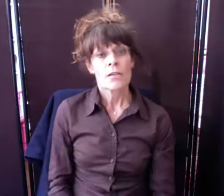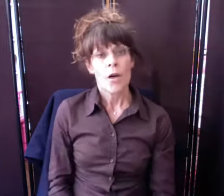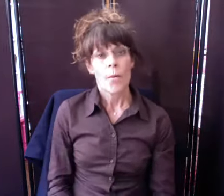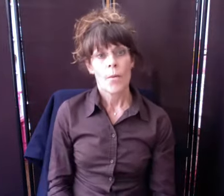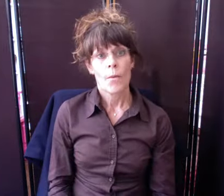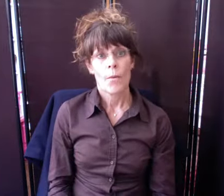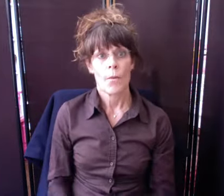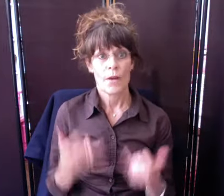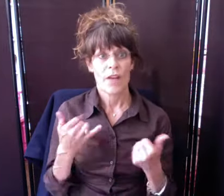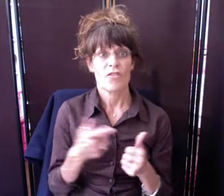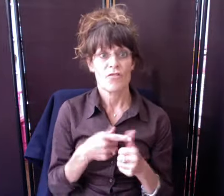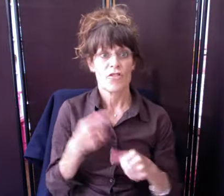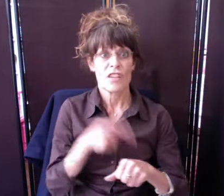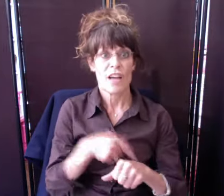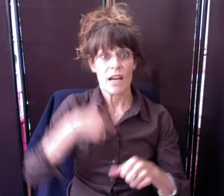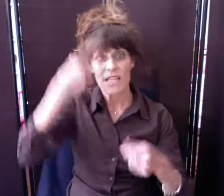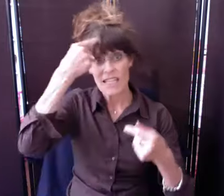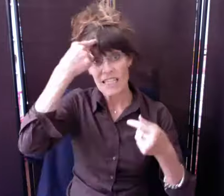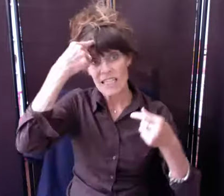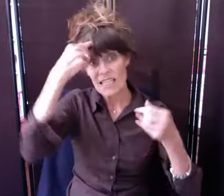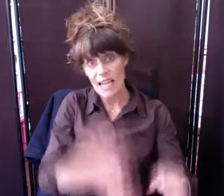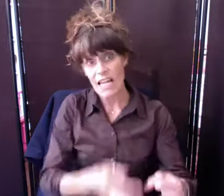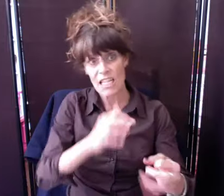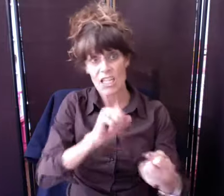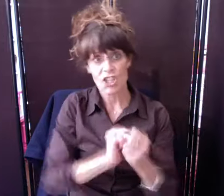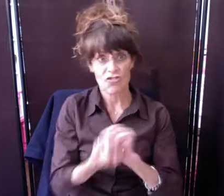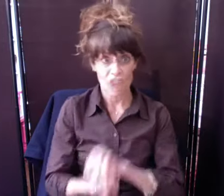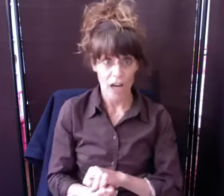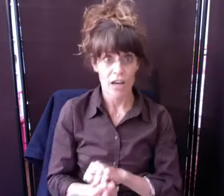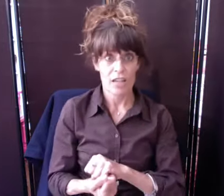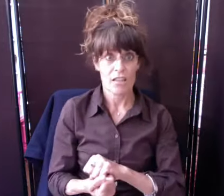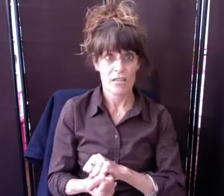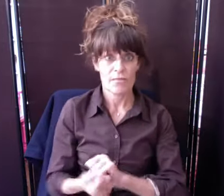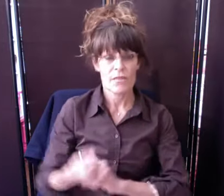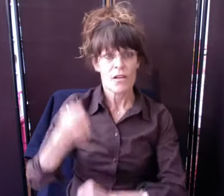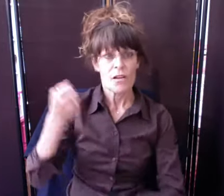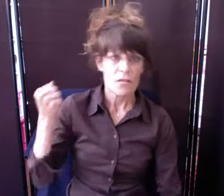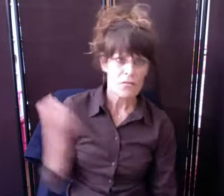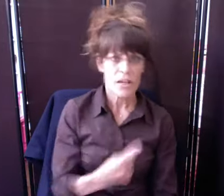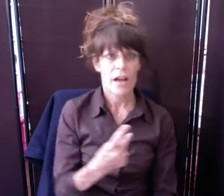made the conscious decision to change. I said, okay, I'm going to go to